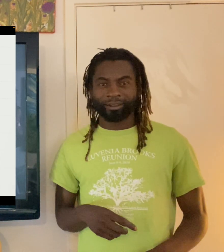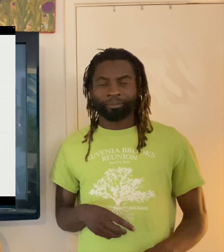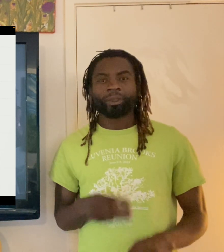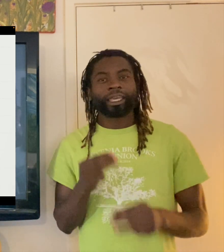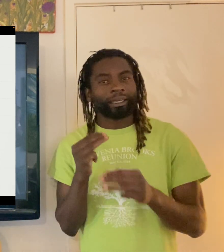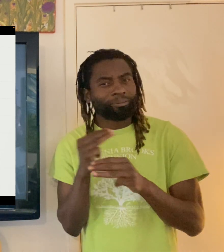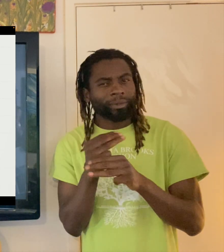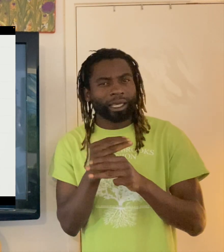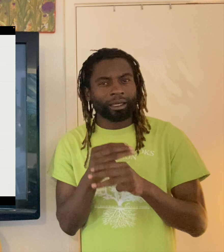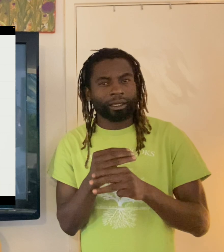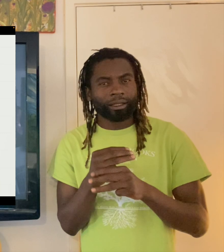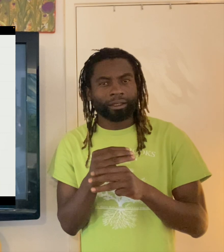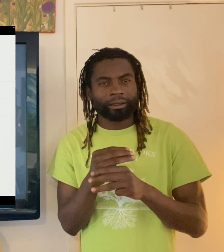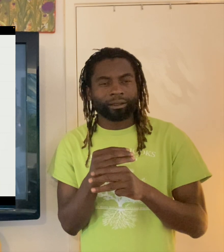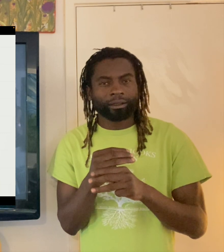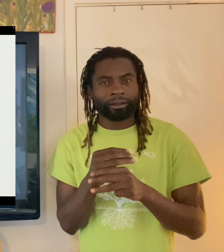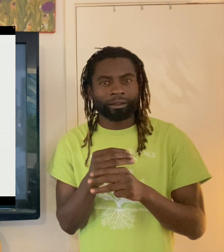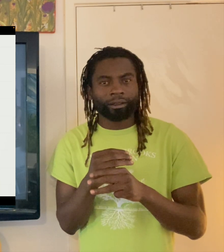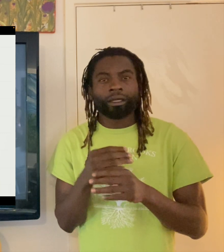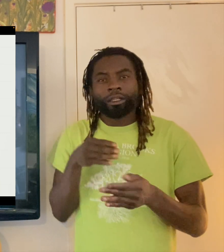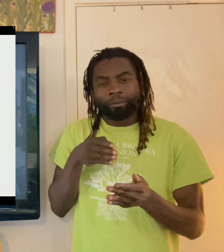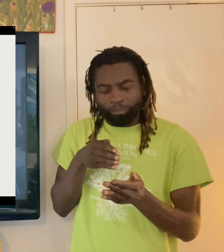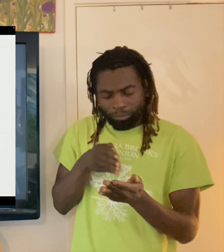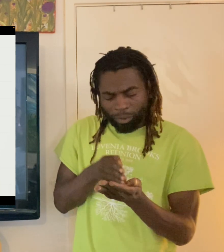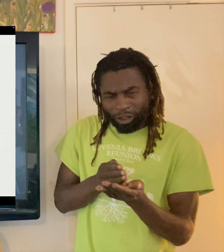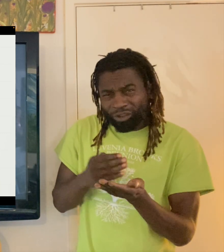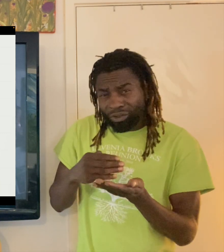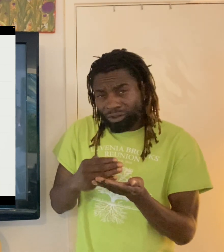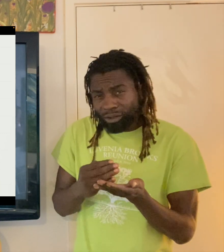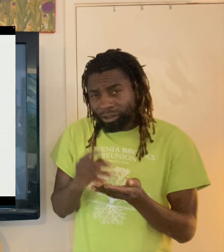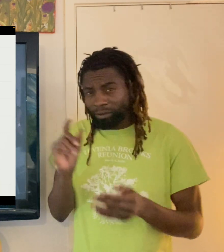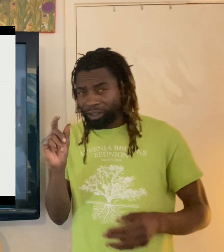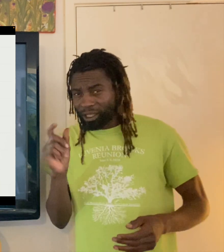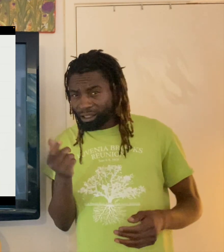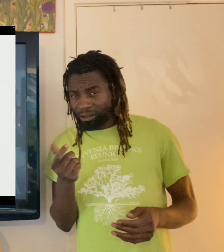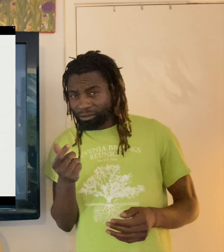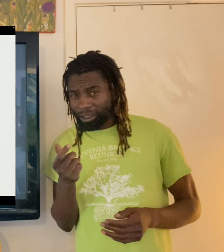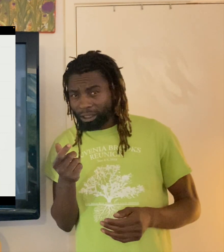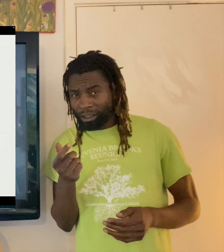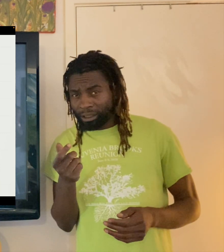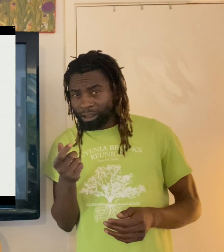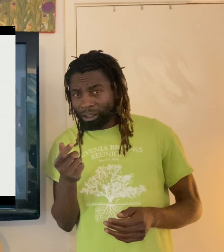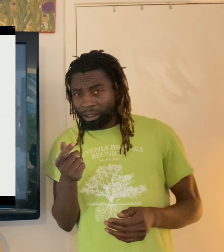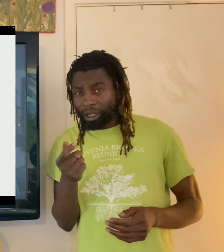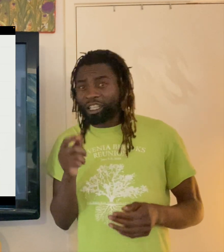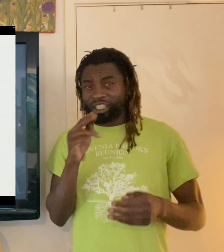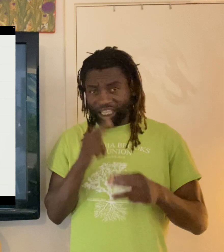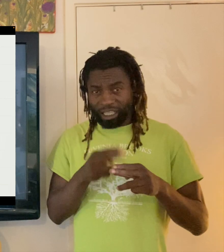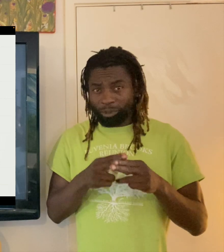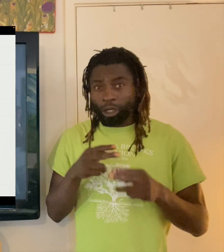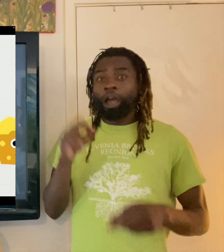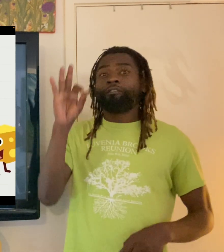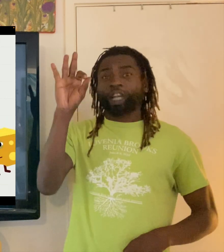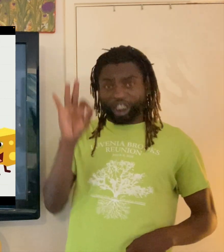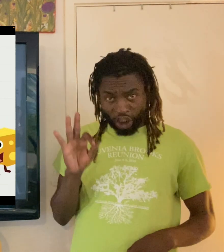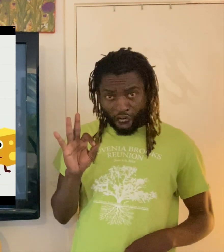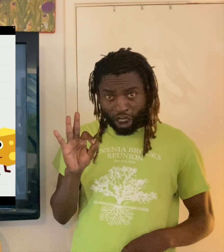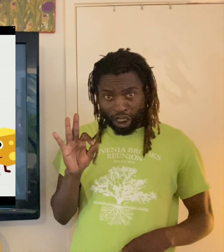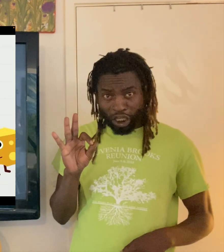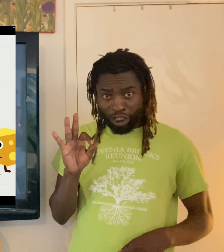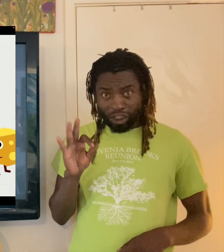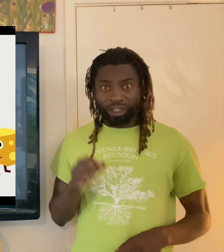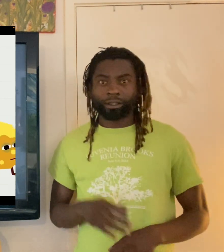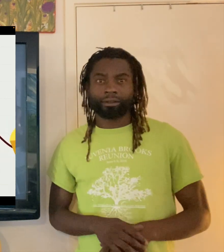math, when we have parts of whole things like this, we can call these parts fractions.